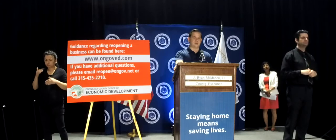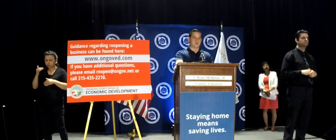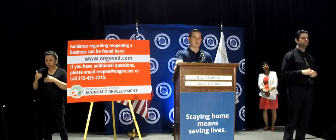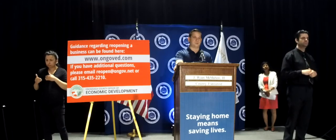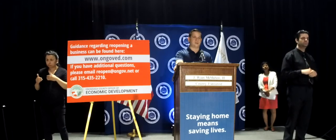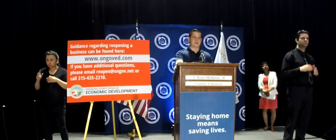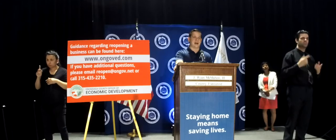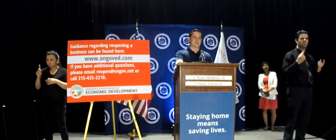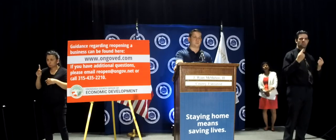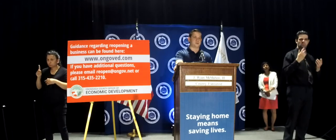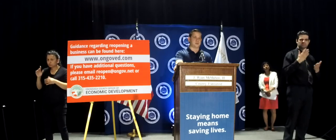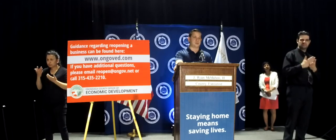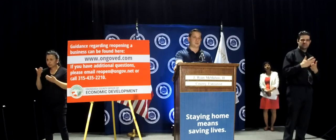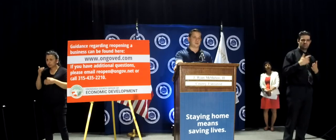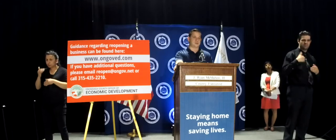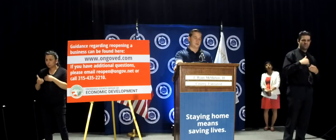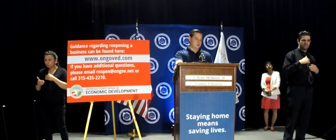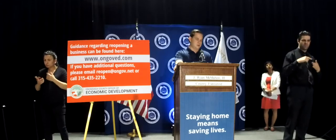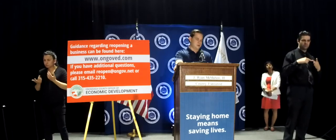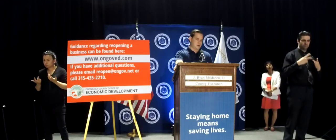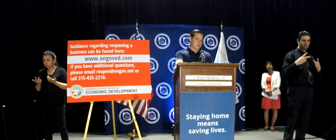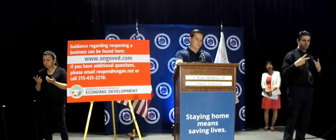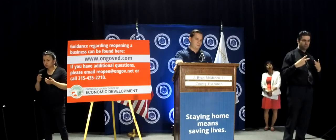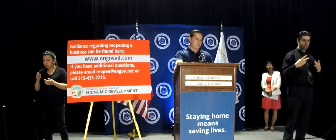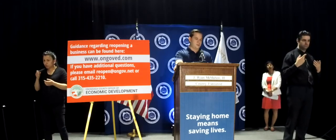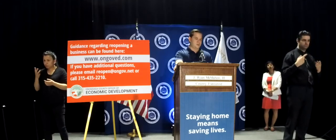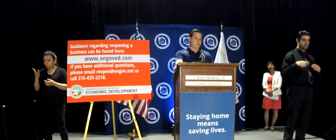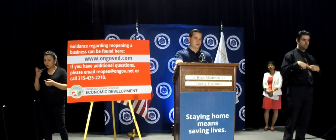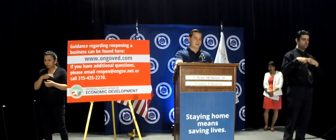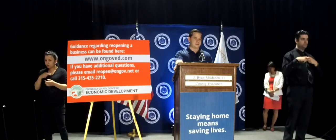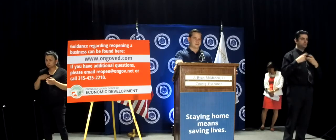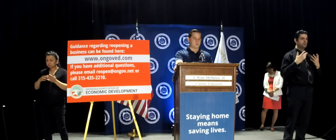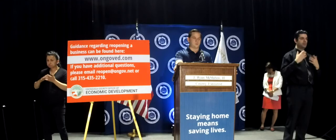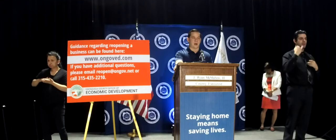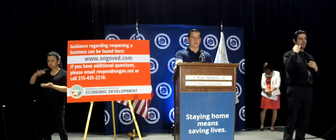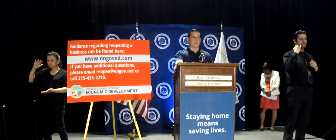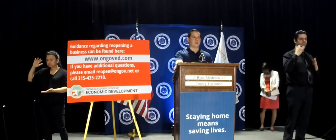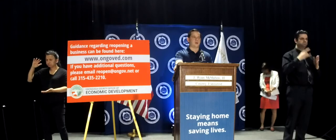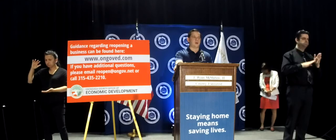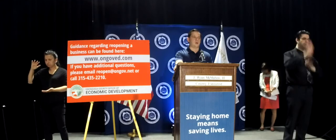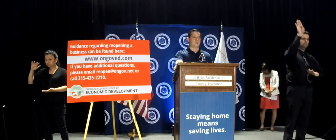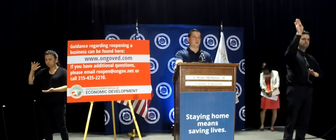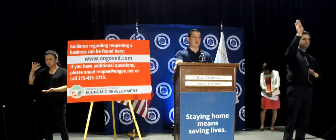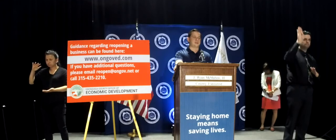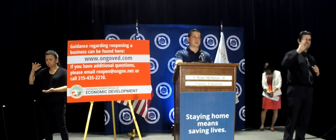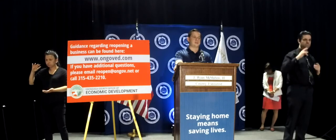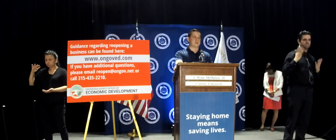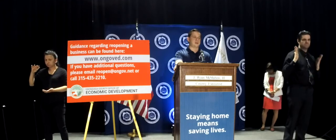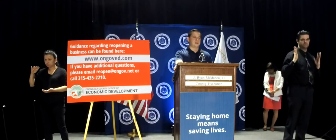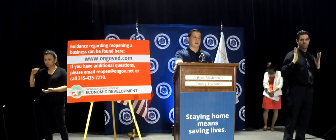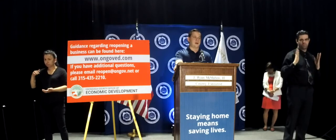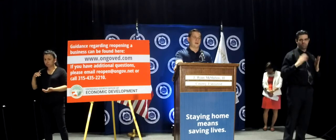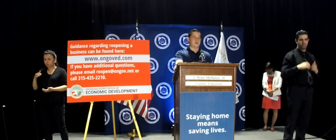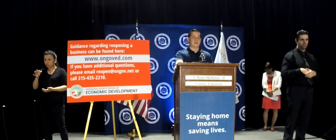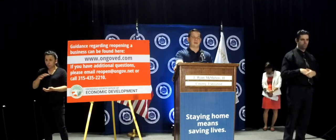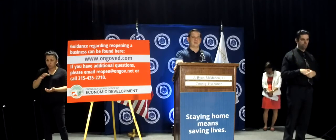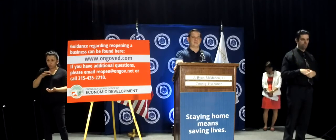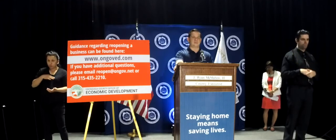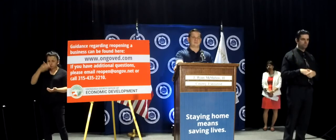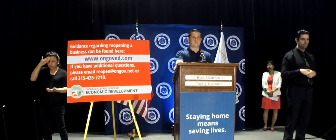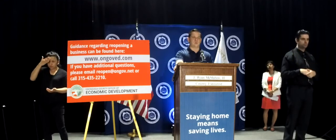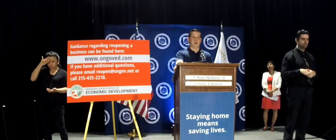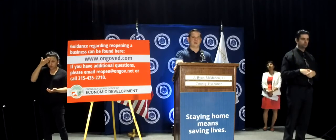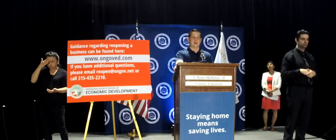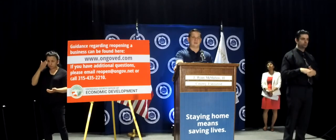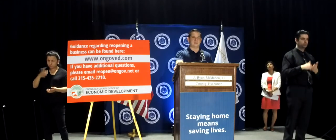if you had a huge uptick in hospitalizations. New cases, we probably wouldn't know new cases in